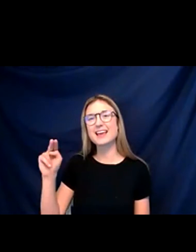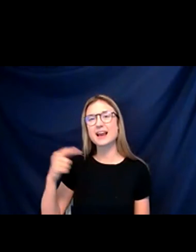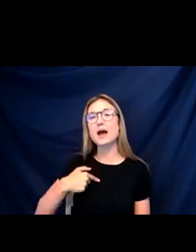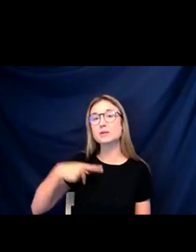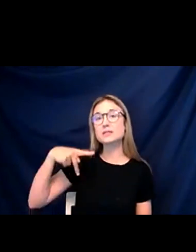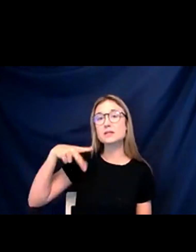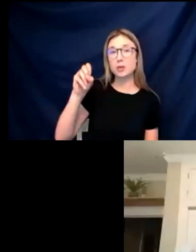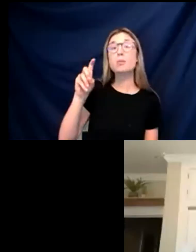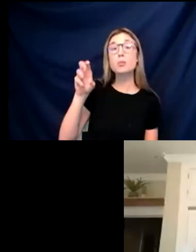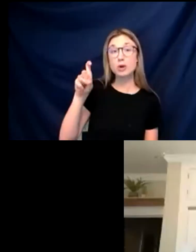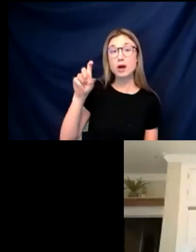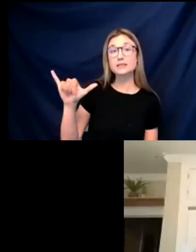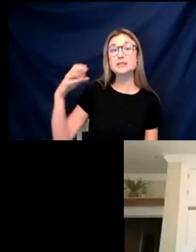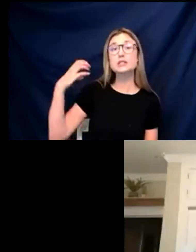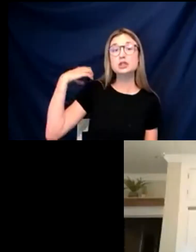morning.